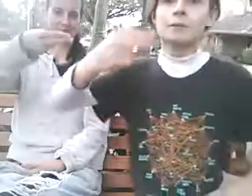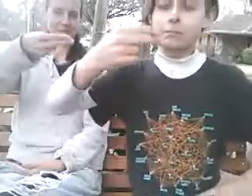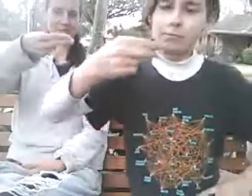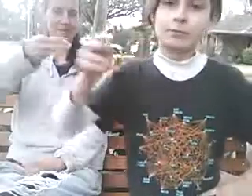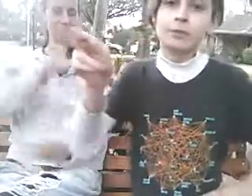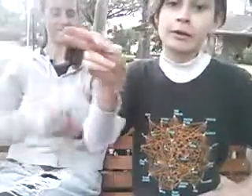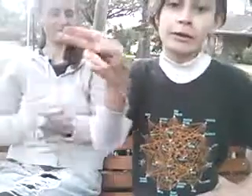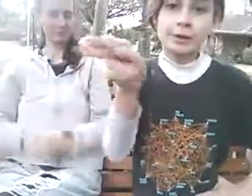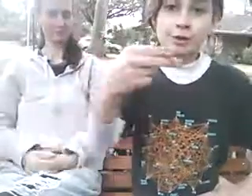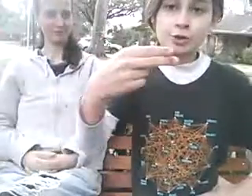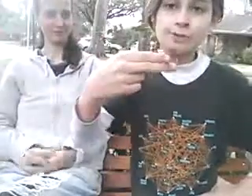see that. H,